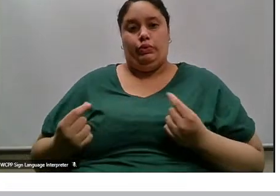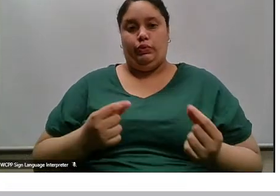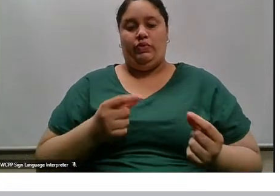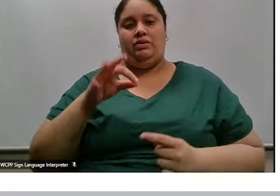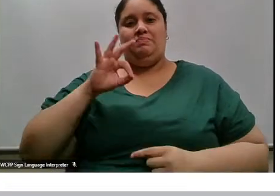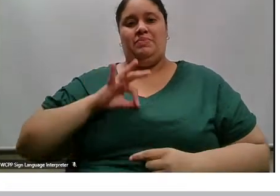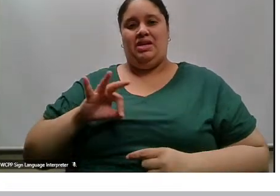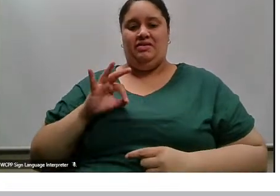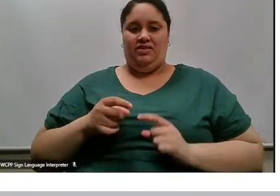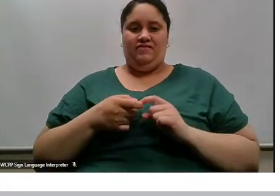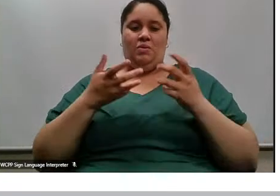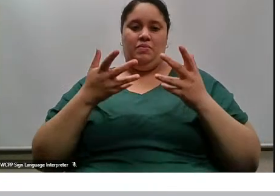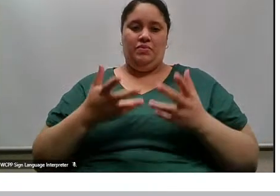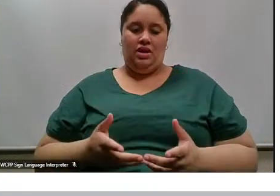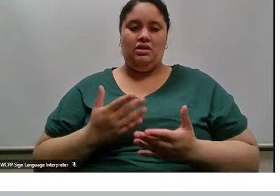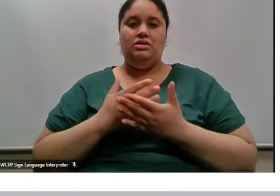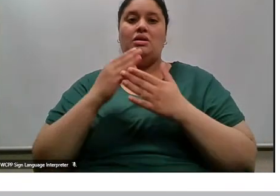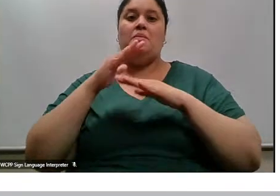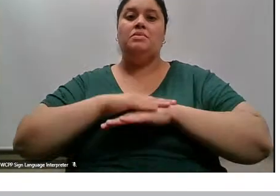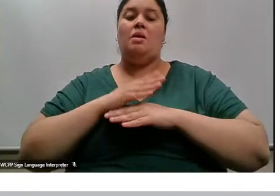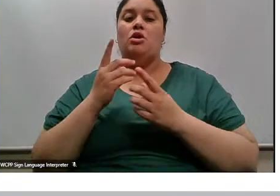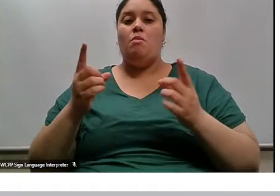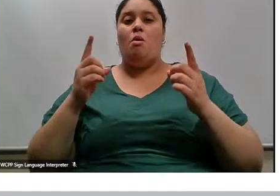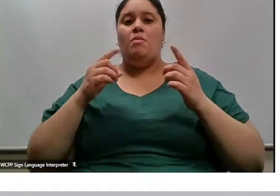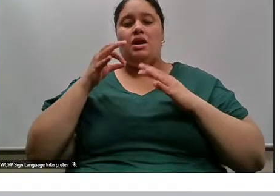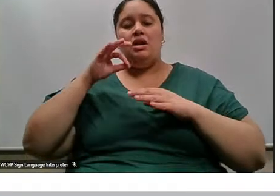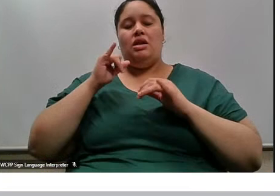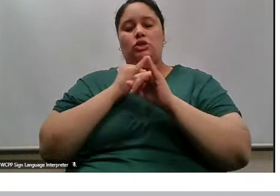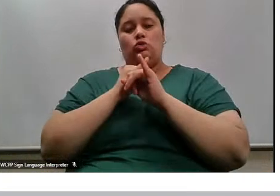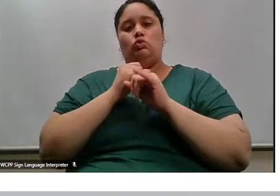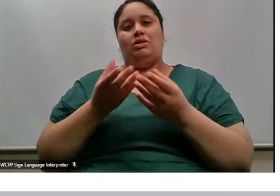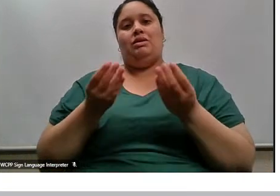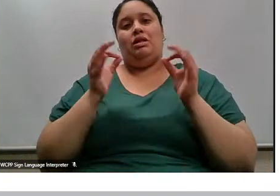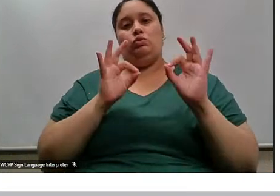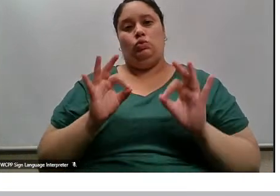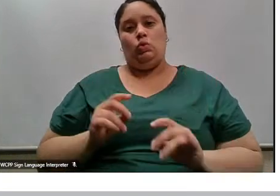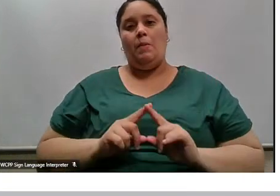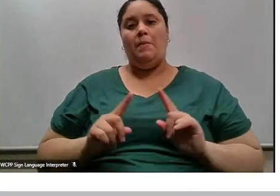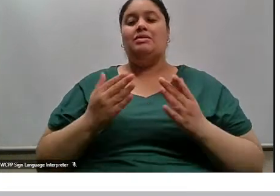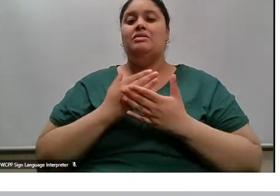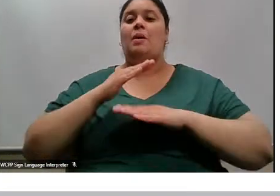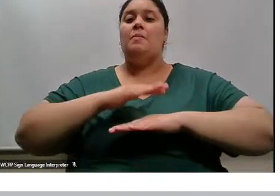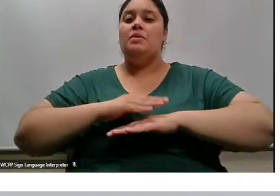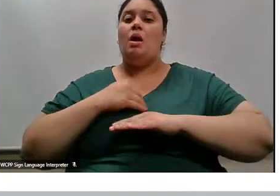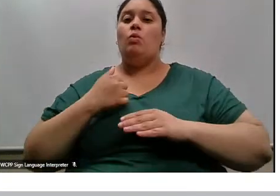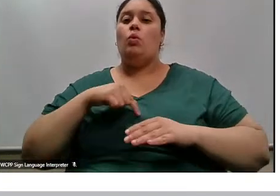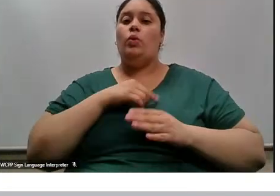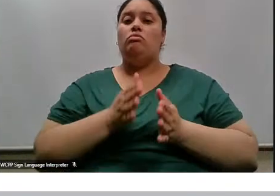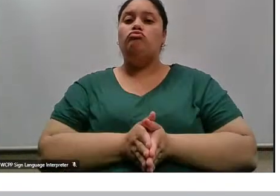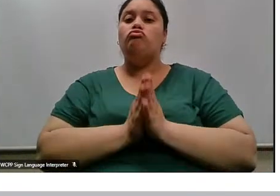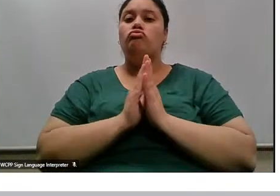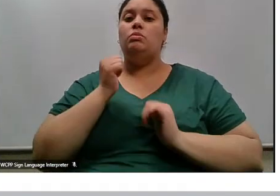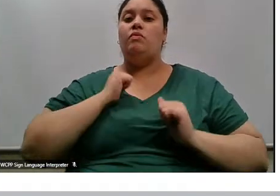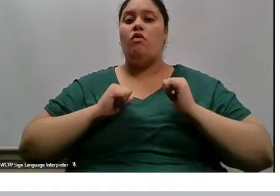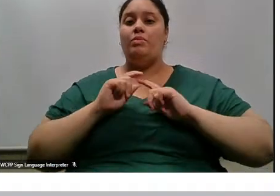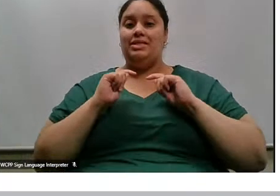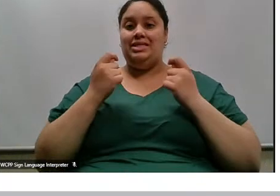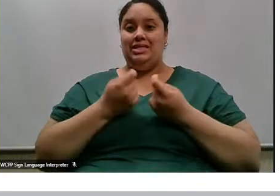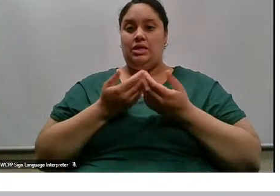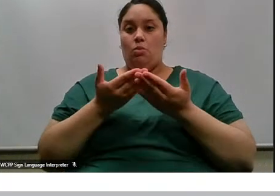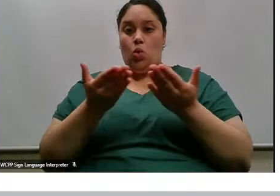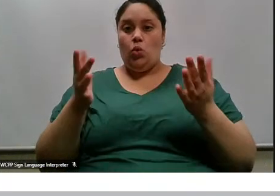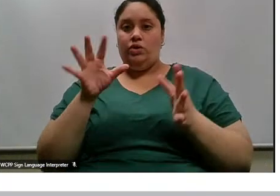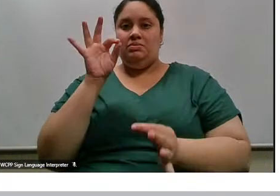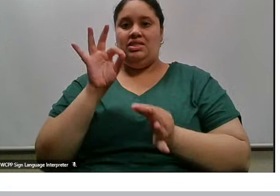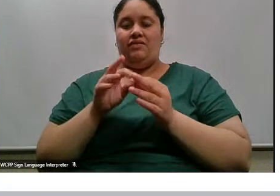benefit sometimes the departments and entities get. But there are instances where we request the performance team to